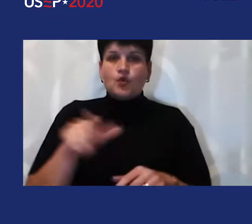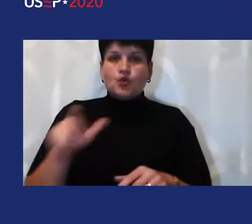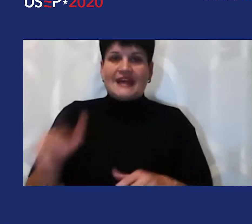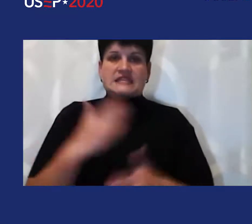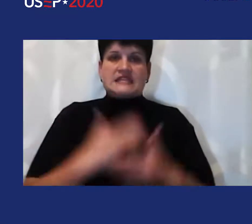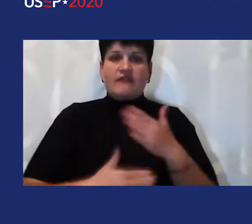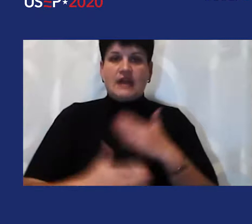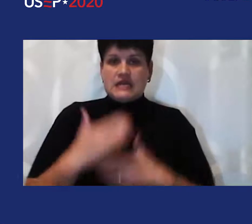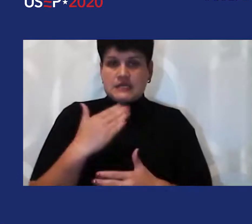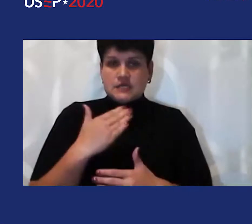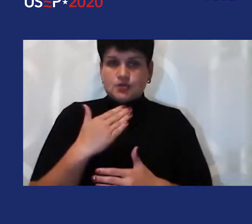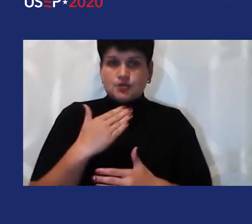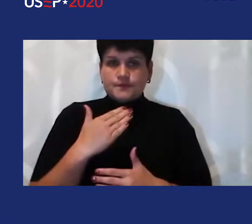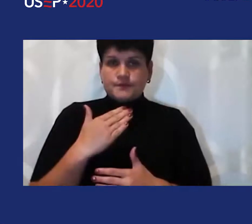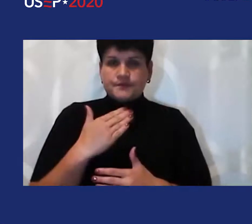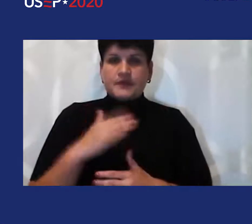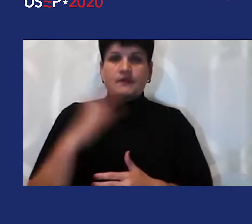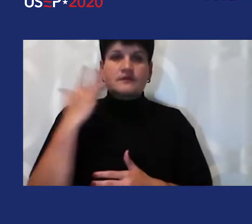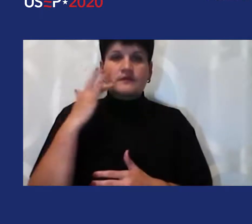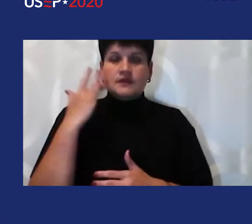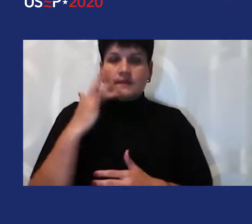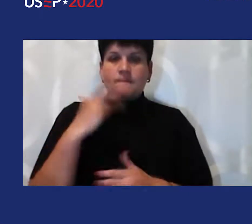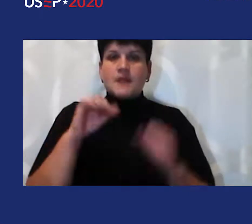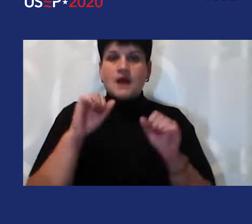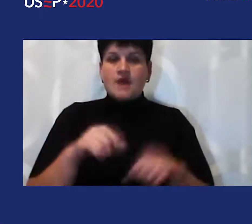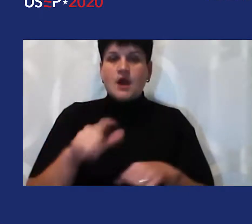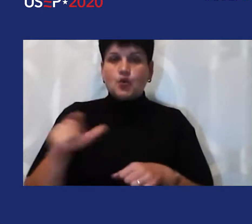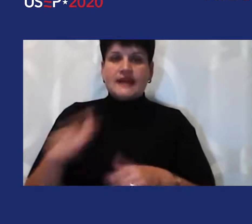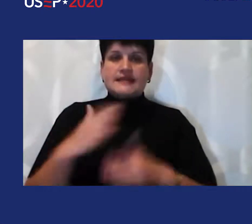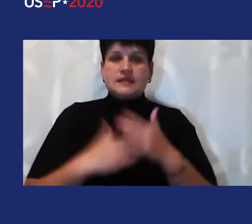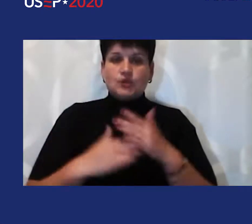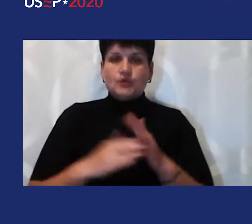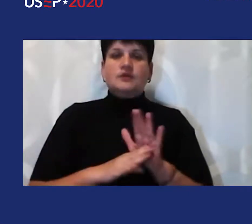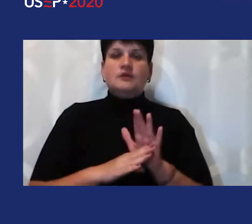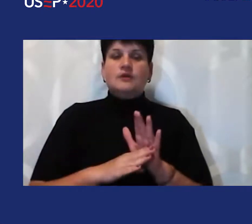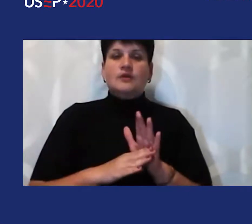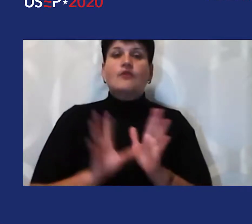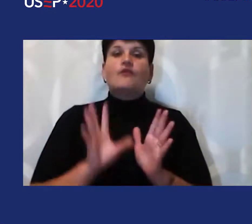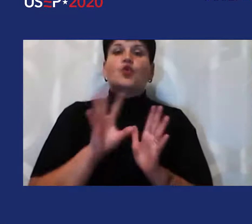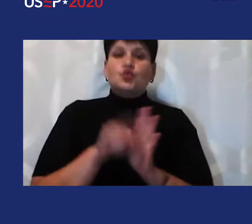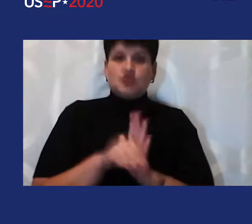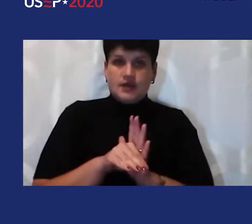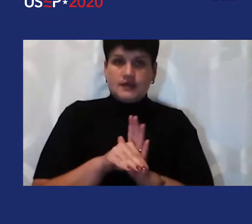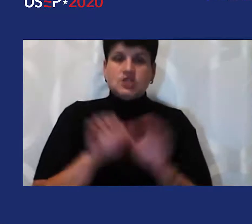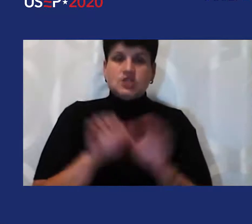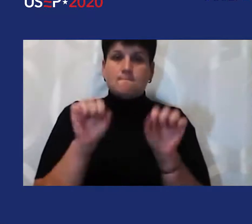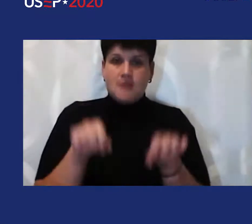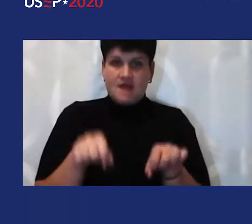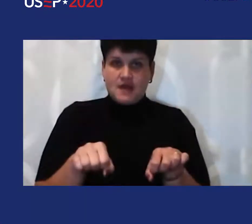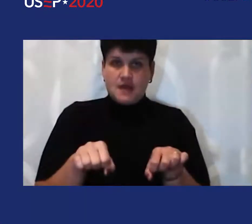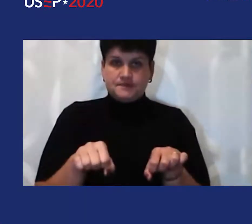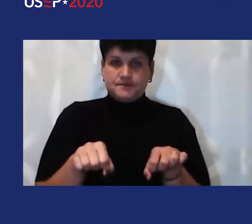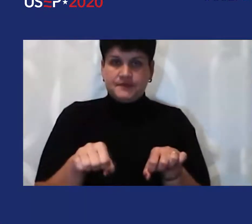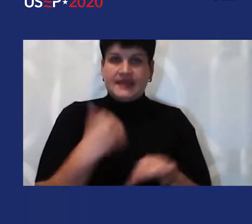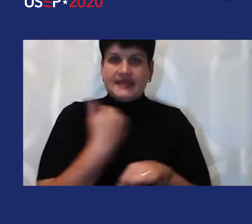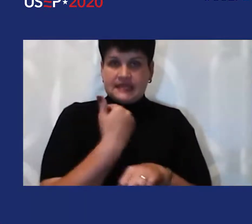of people with disabilities, including electoral rights, are legally protected by the Americans with Disabilities